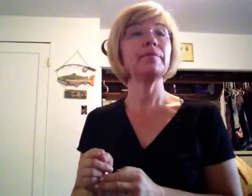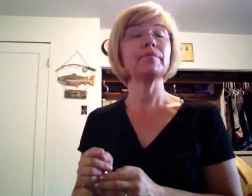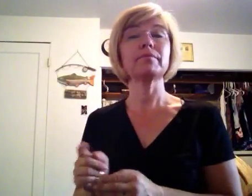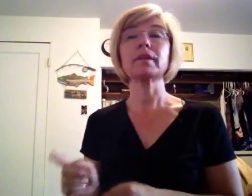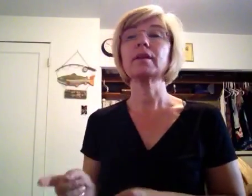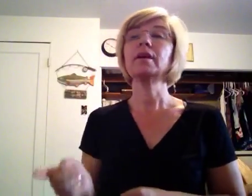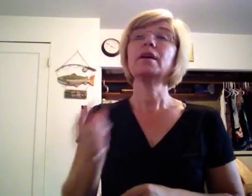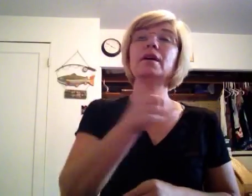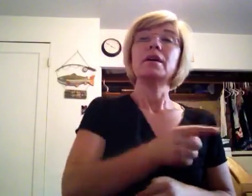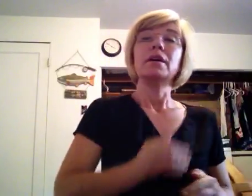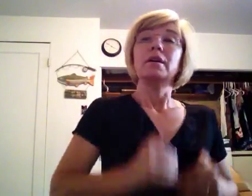decomposers.